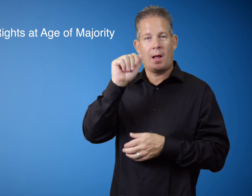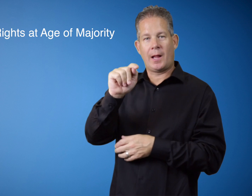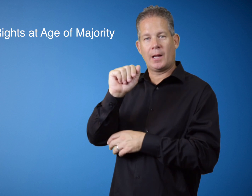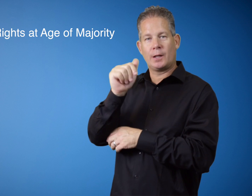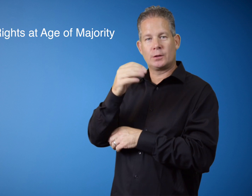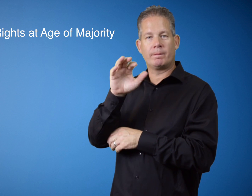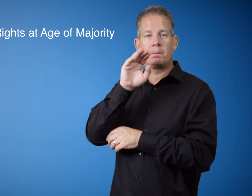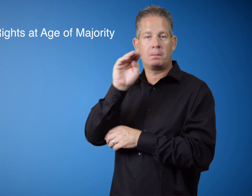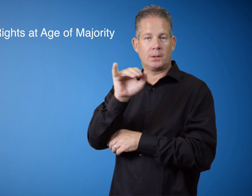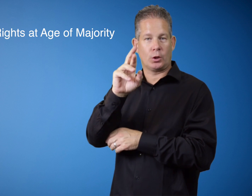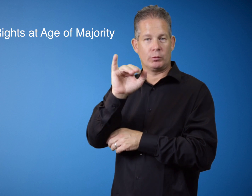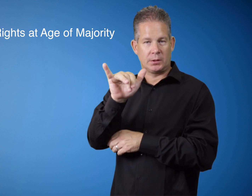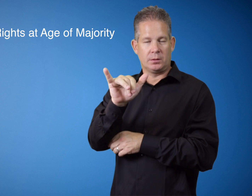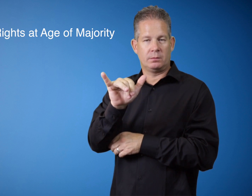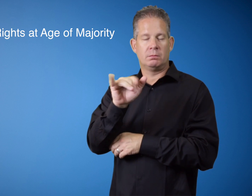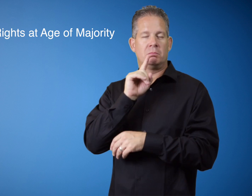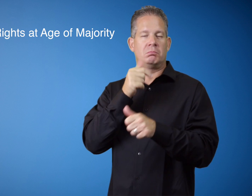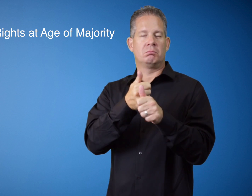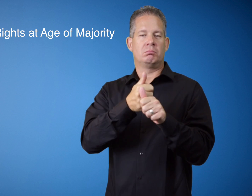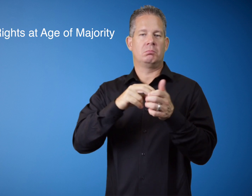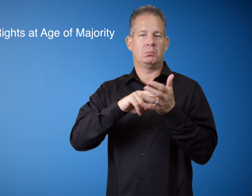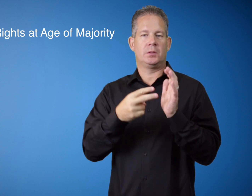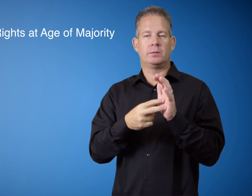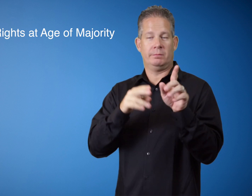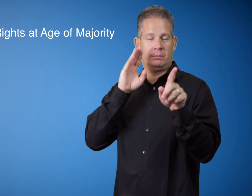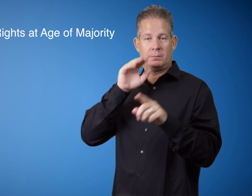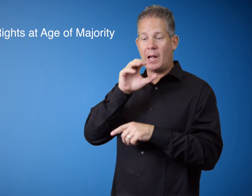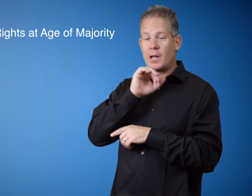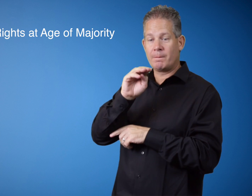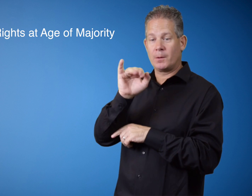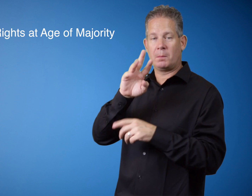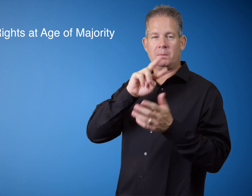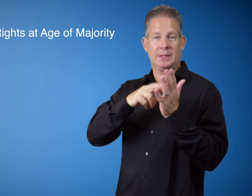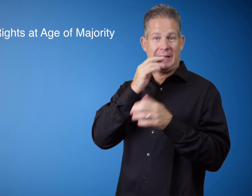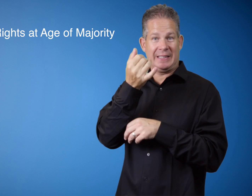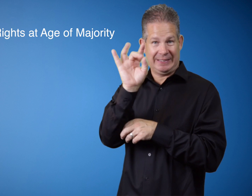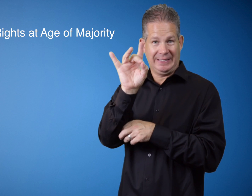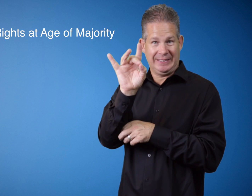Now we'll explain the transfer of rights at the age of majority. The age of majority means when you've turned 18 years